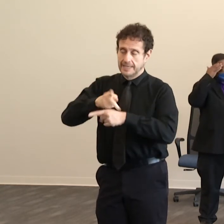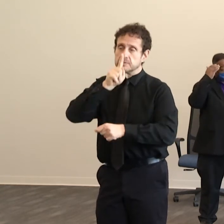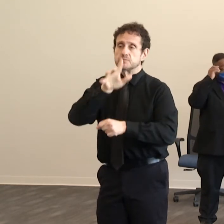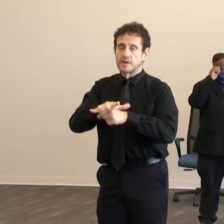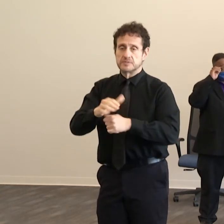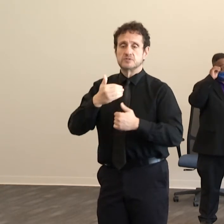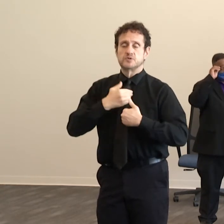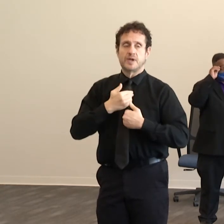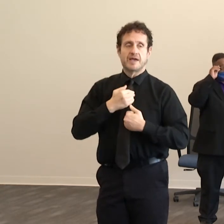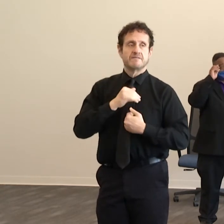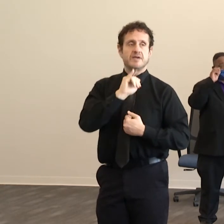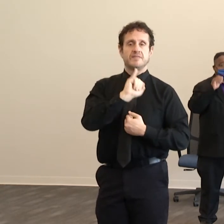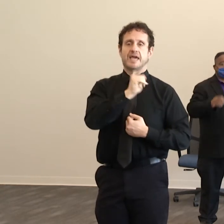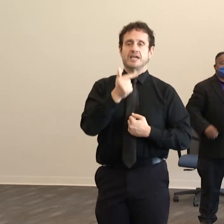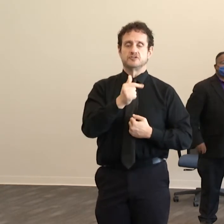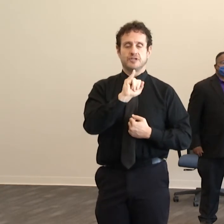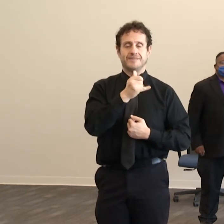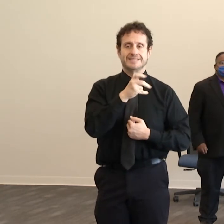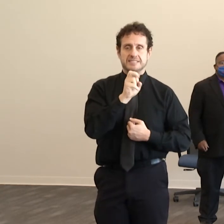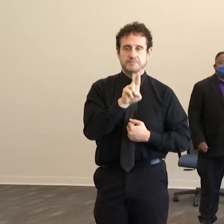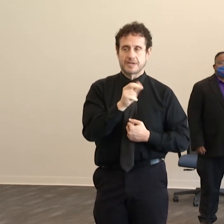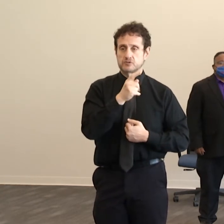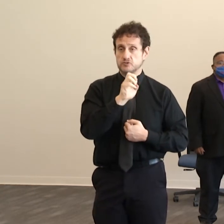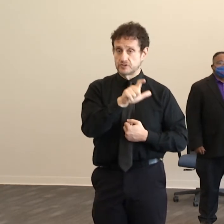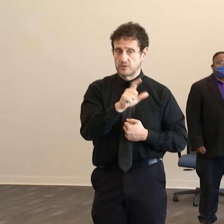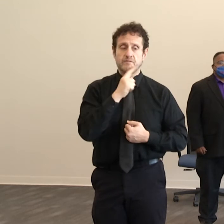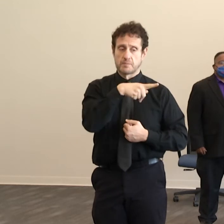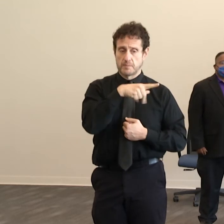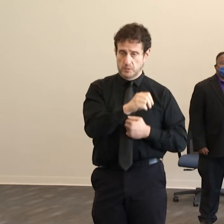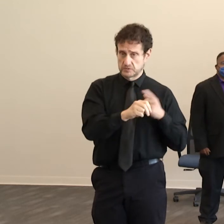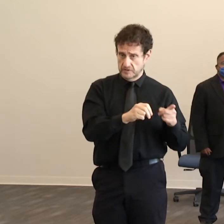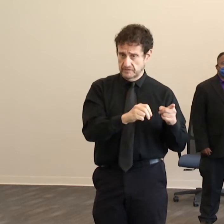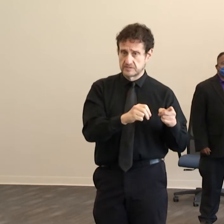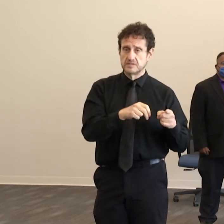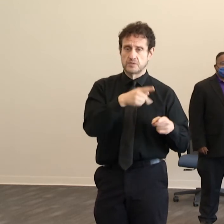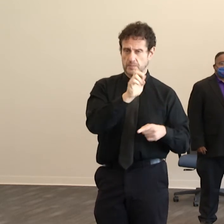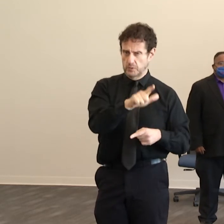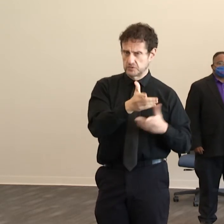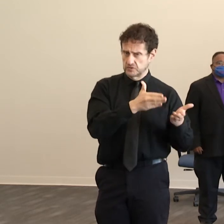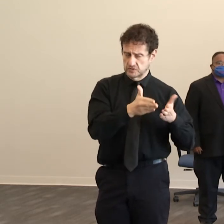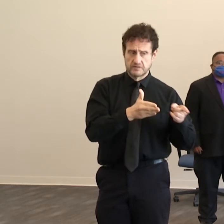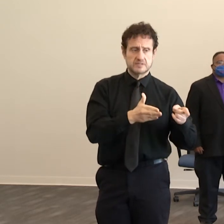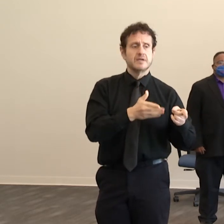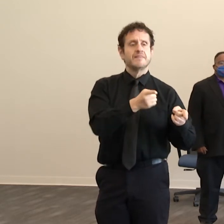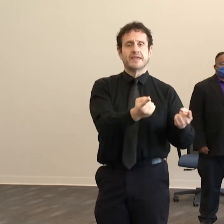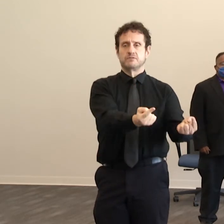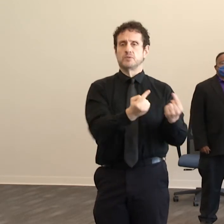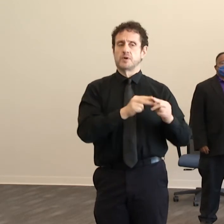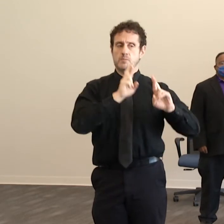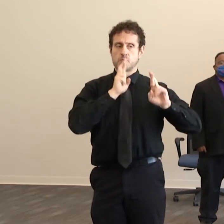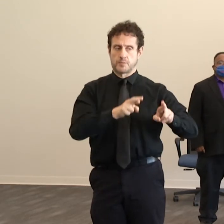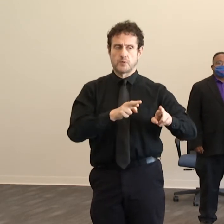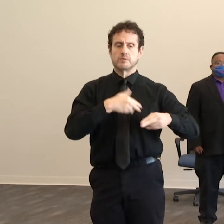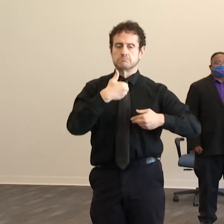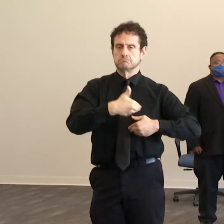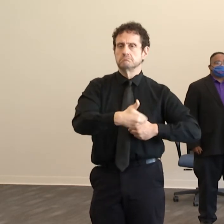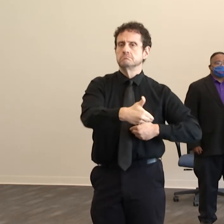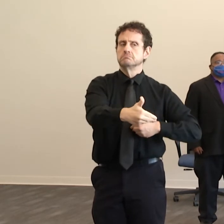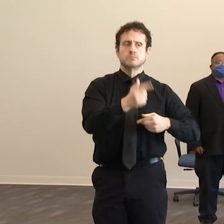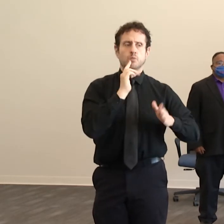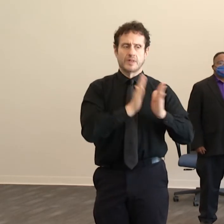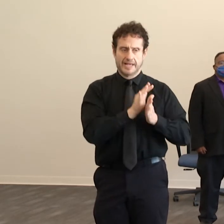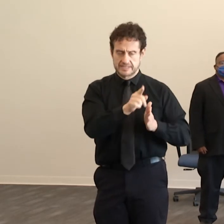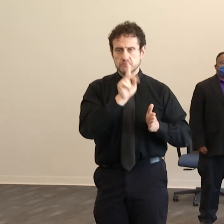General in the Post Office Department and the Postal Service, report to us on a regular basis, which we are going to ask him to